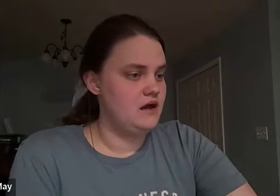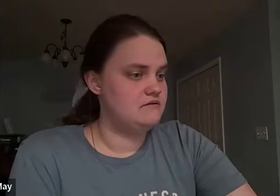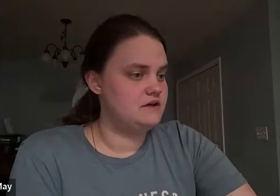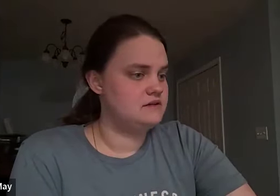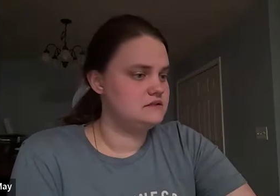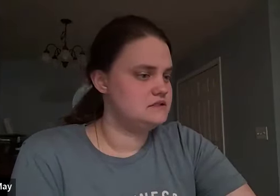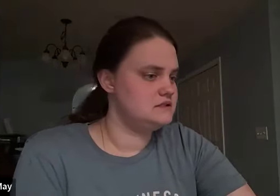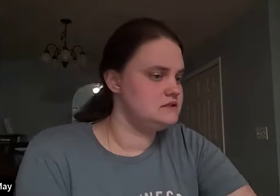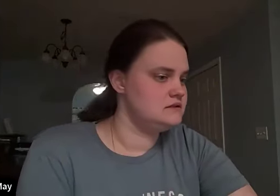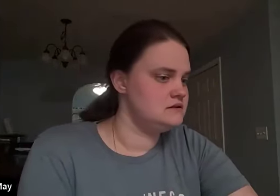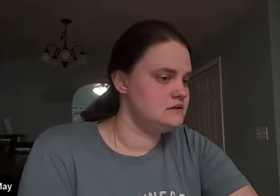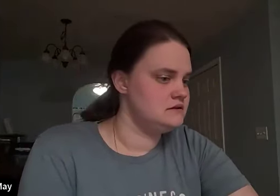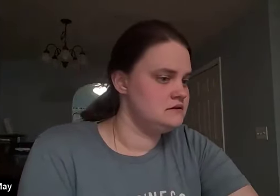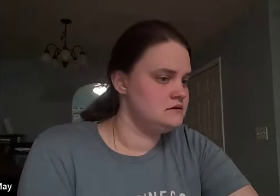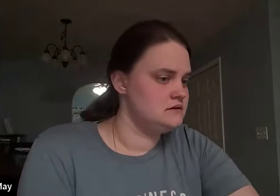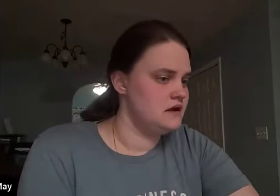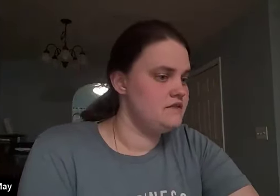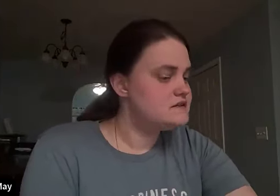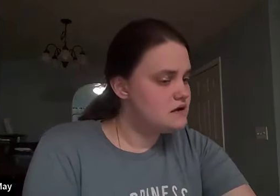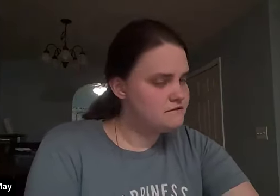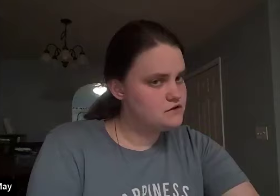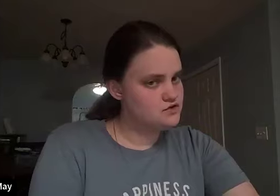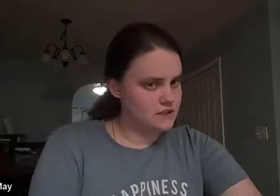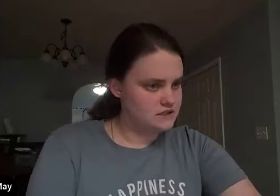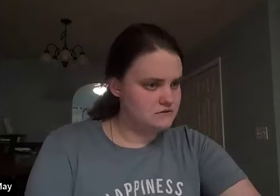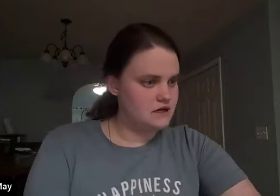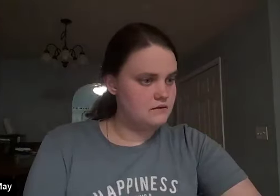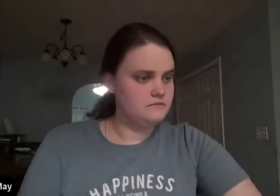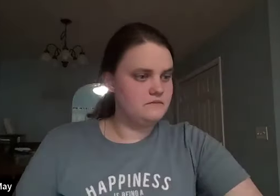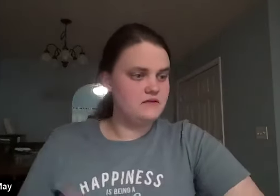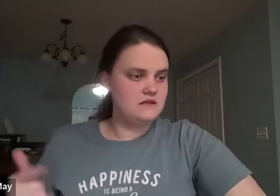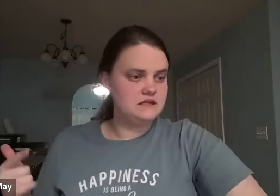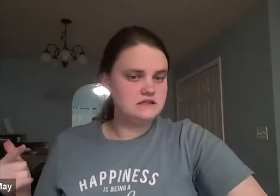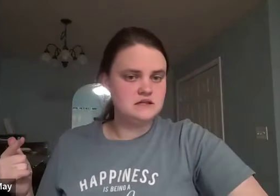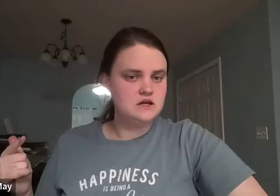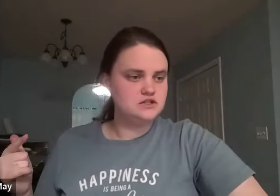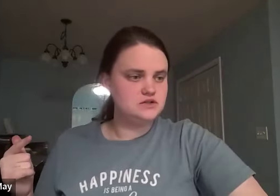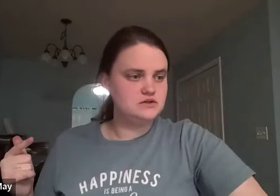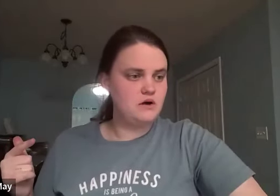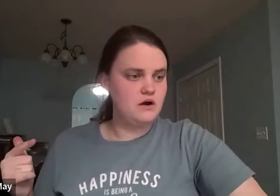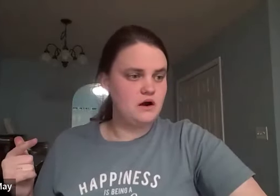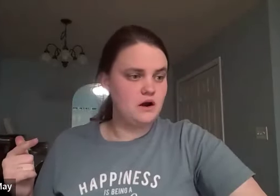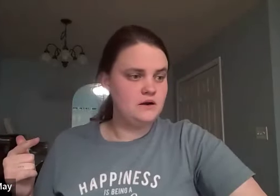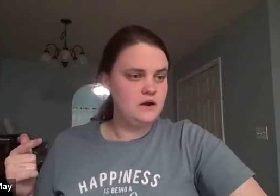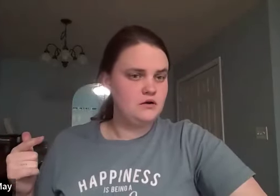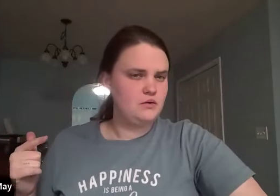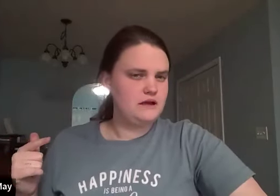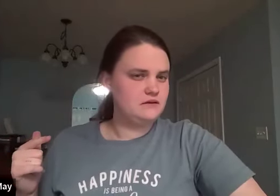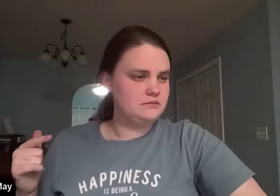have, let's see. I think that's all I have for the drinks right now. Let's do our quick little bit